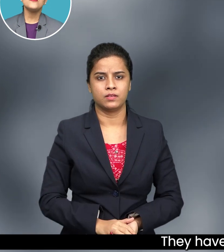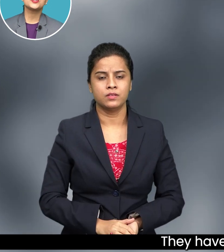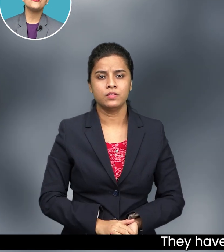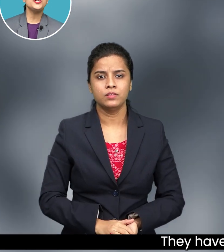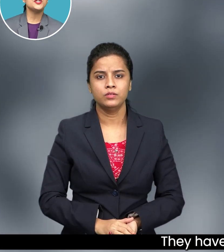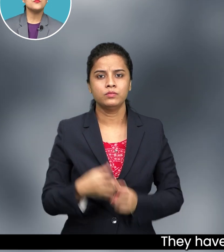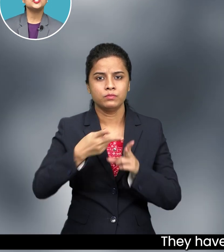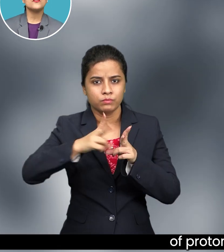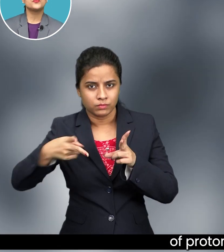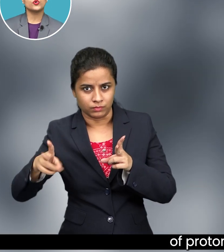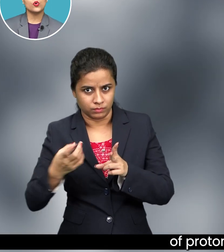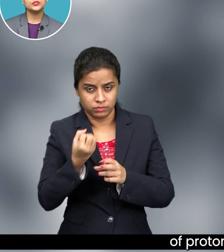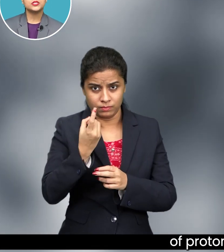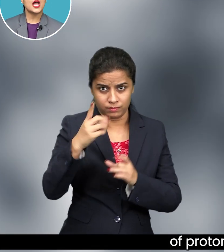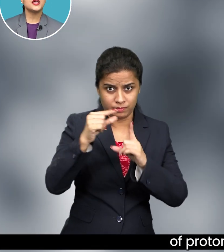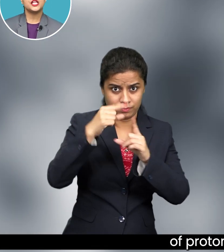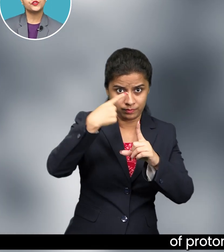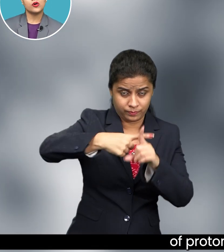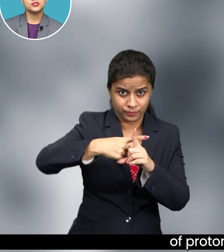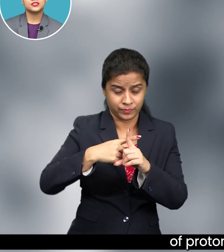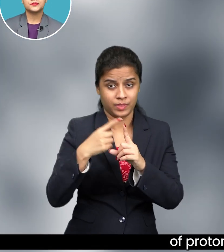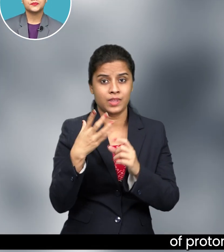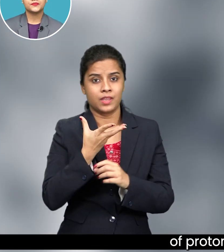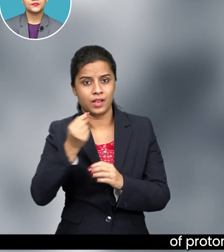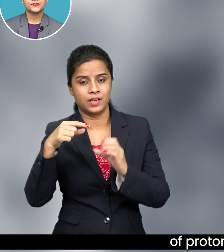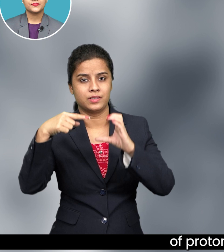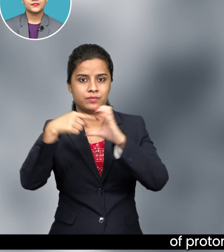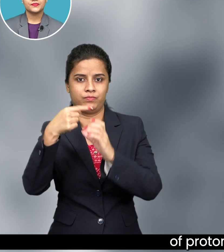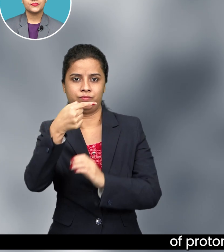They have different numbers of protons and electrons.